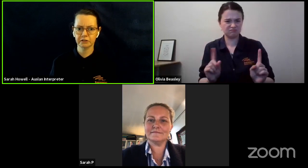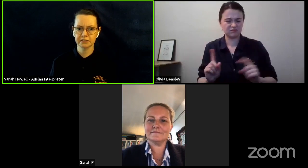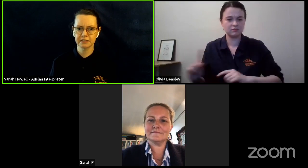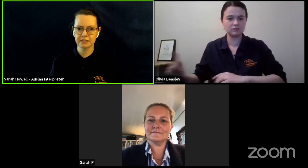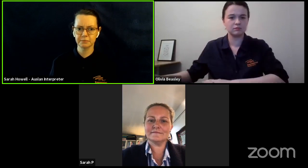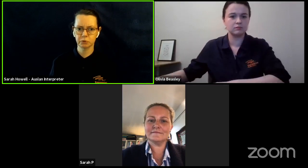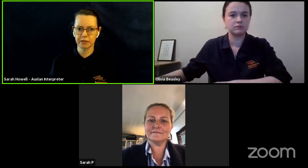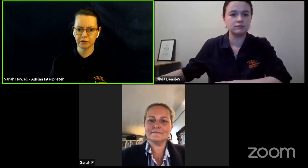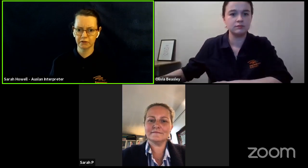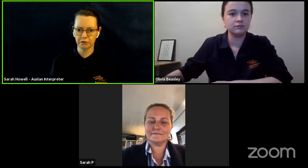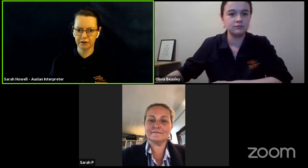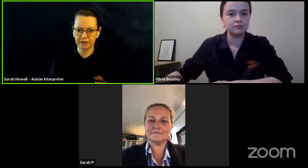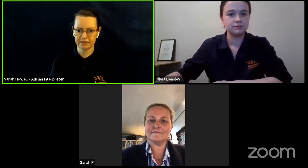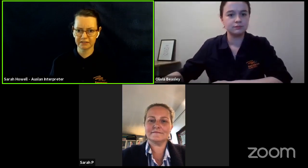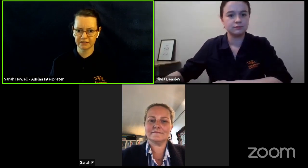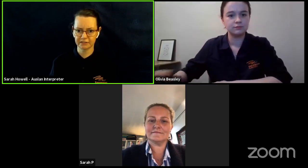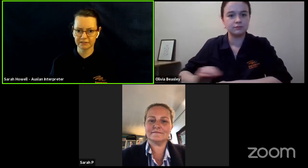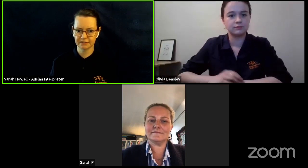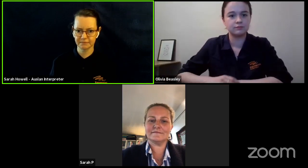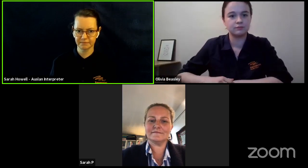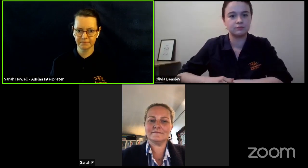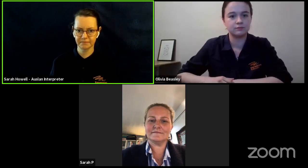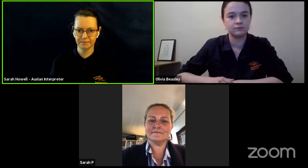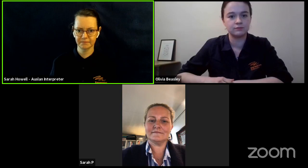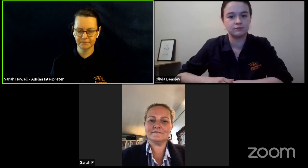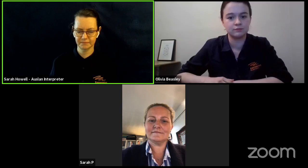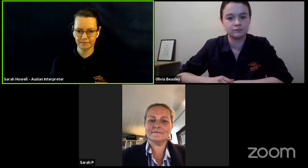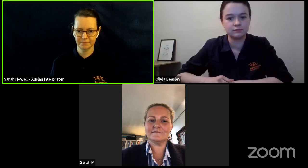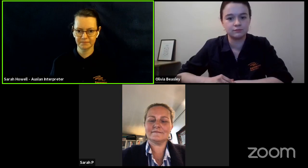are the differences between those three vaccinations?